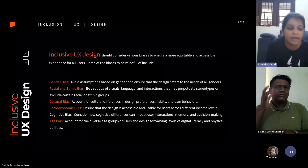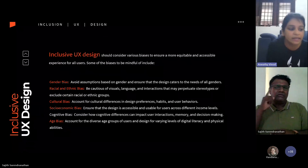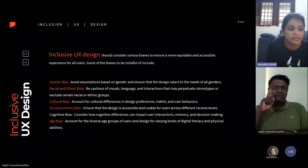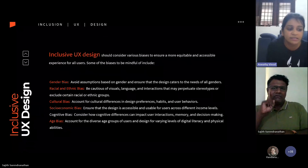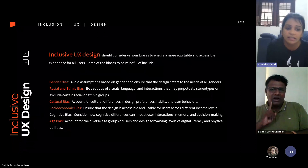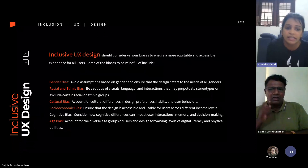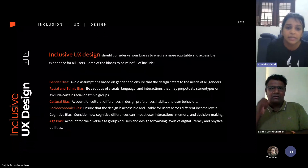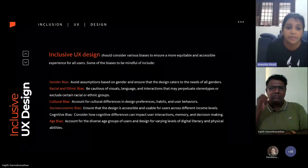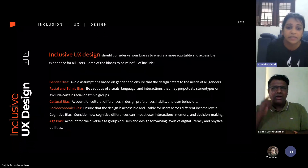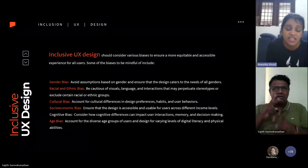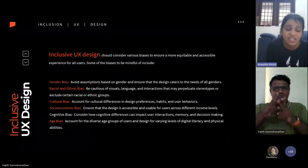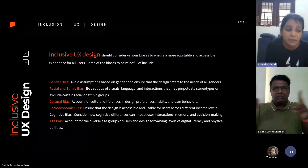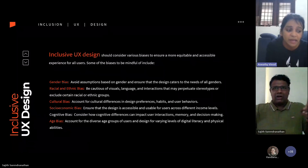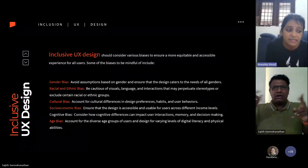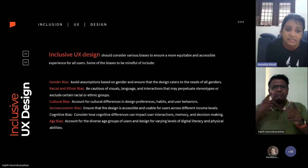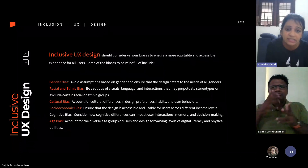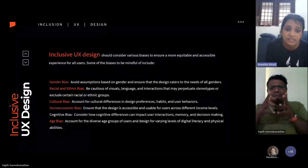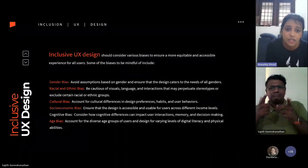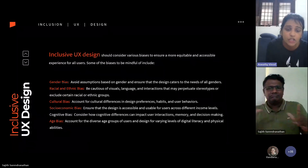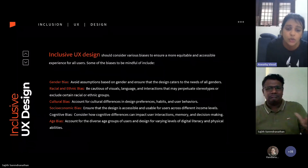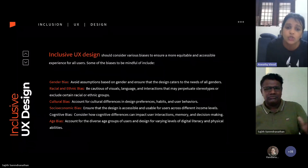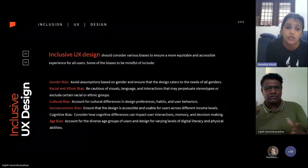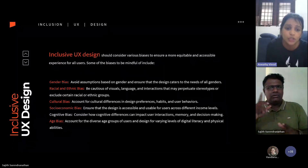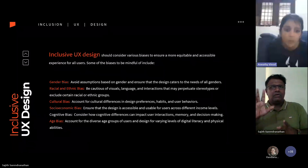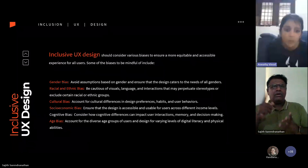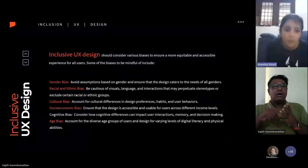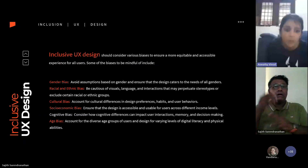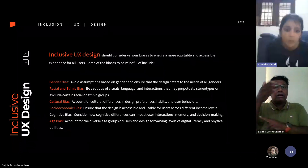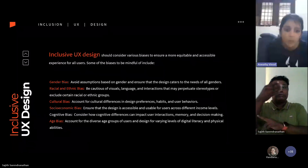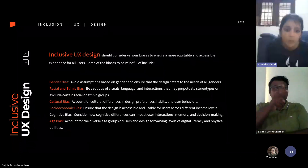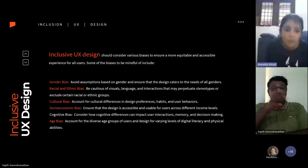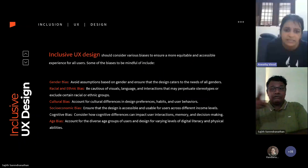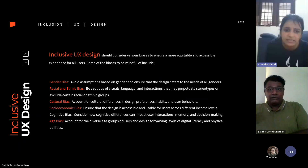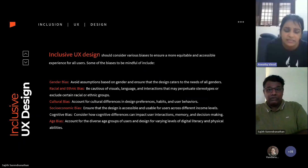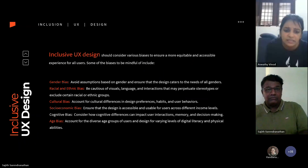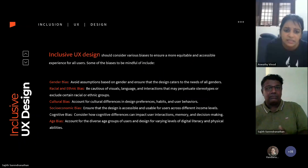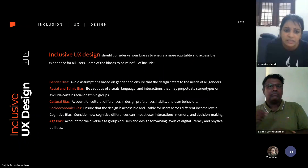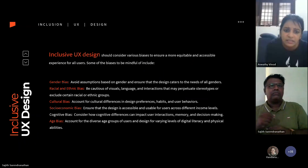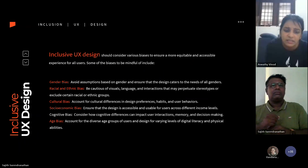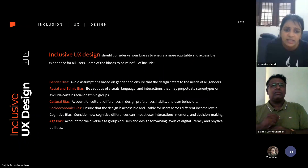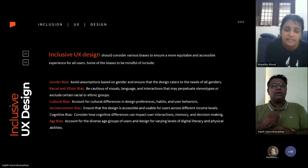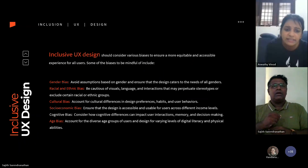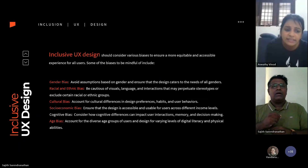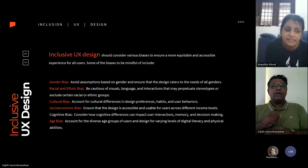gender bias, there can be racial biases, socio-economical biases,